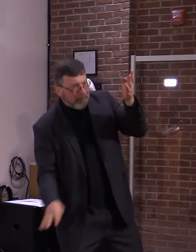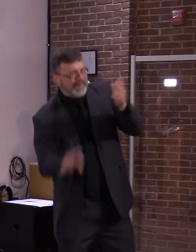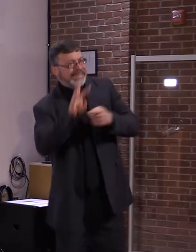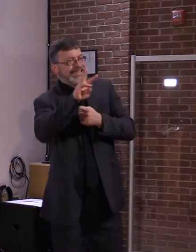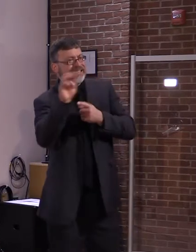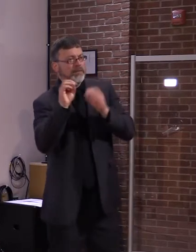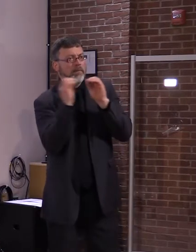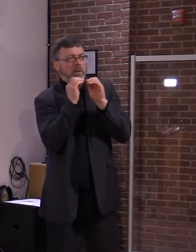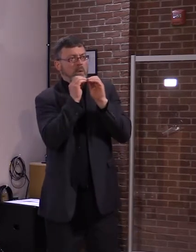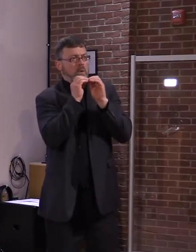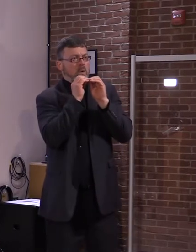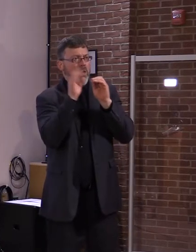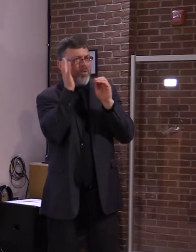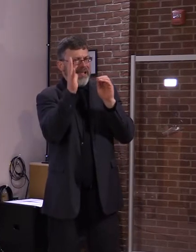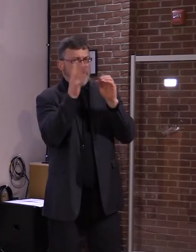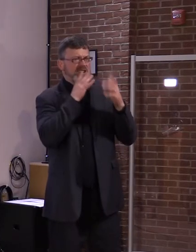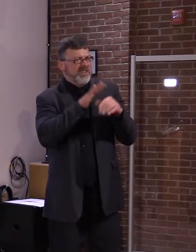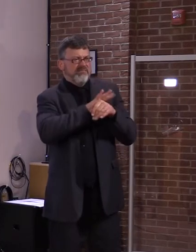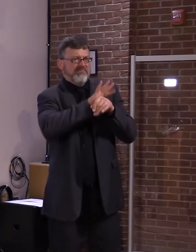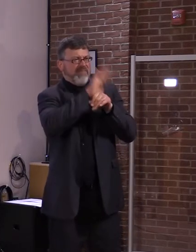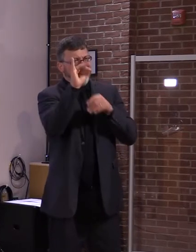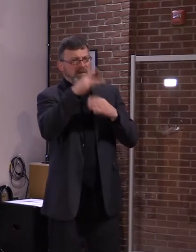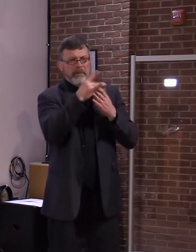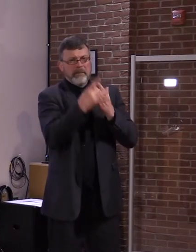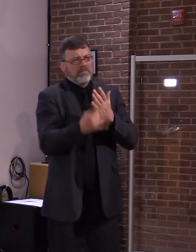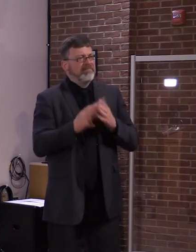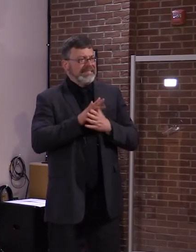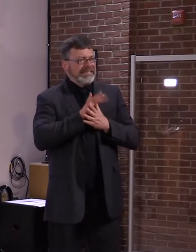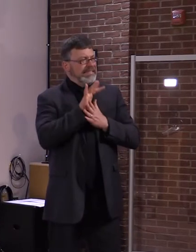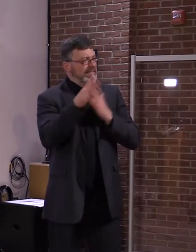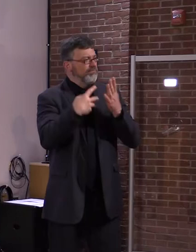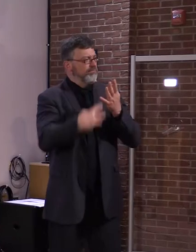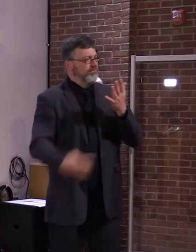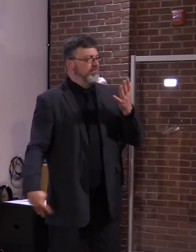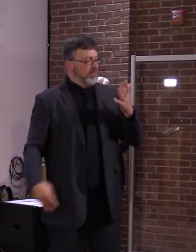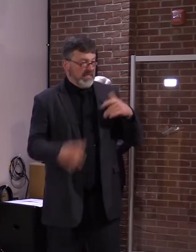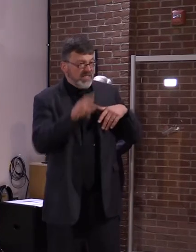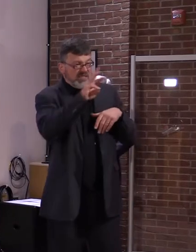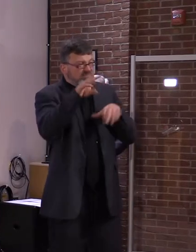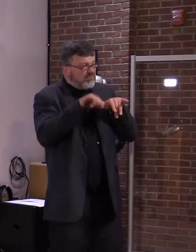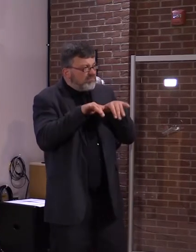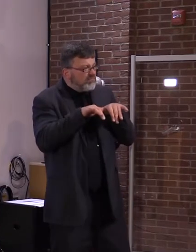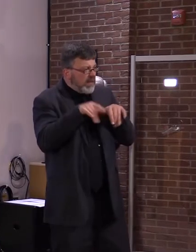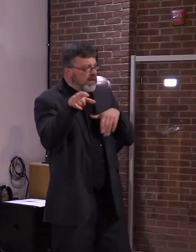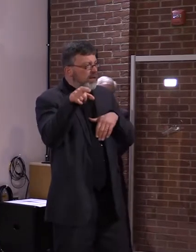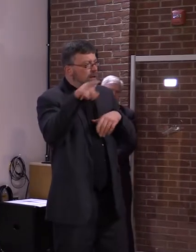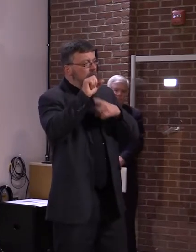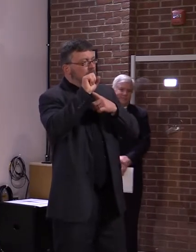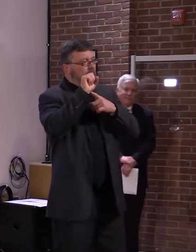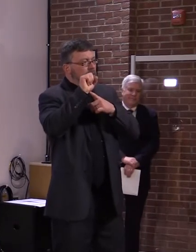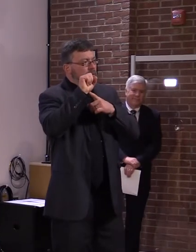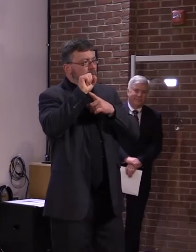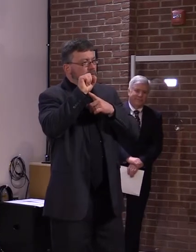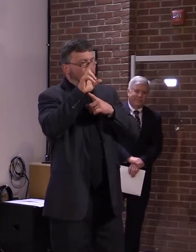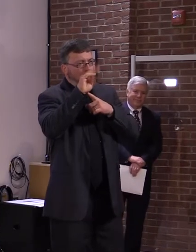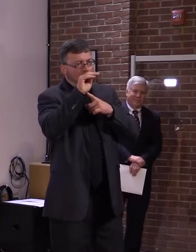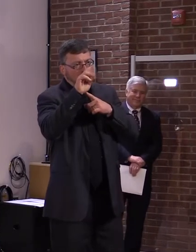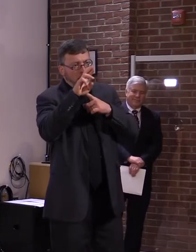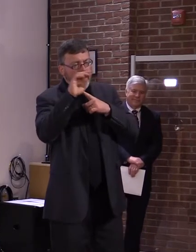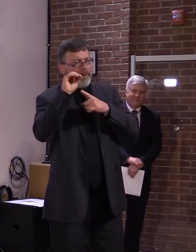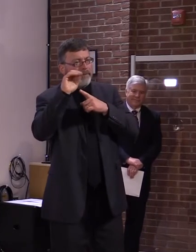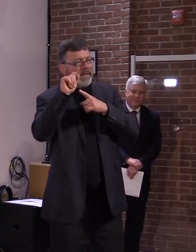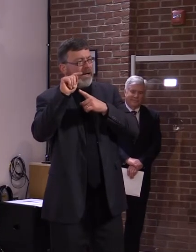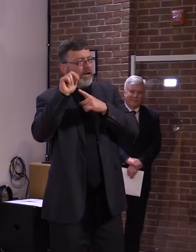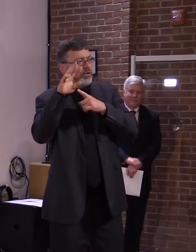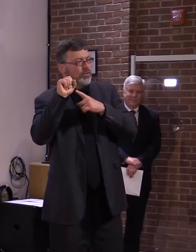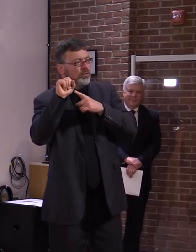of that can also be used by parents and families to find available programs. There are some programs that are full,